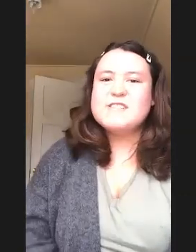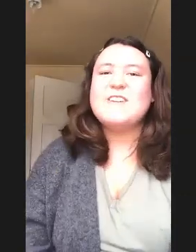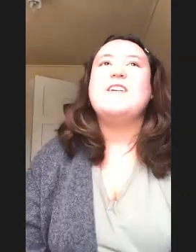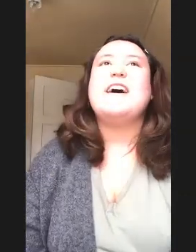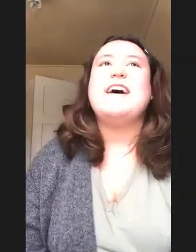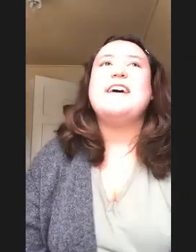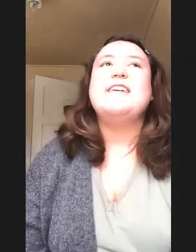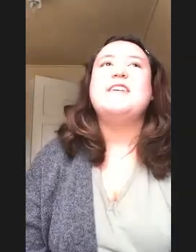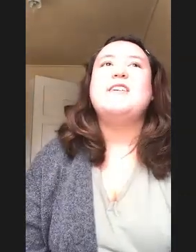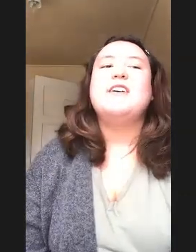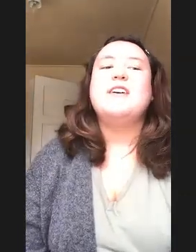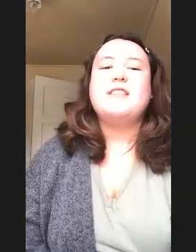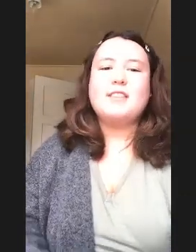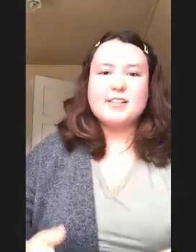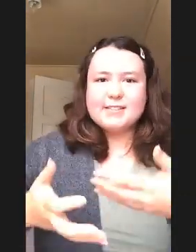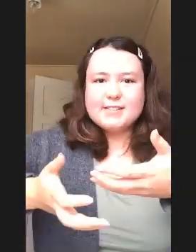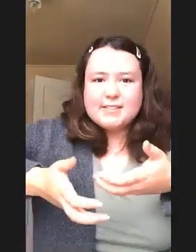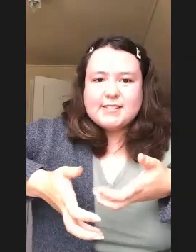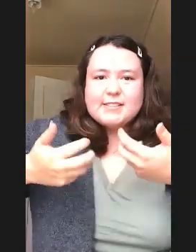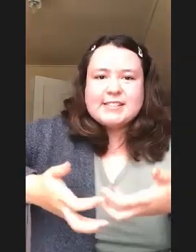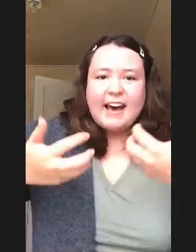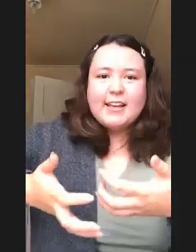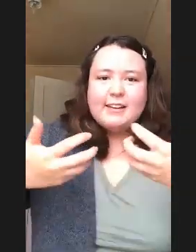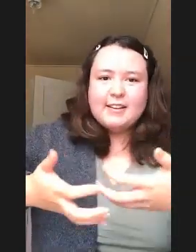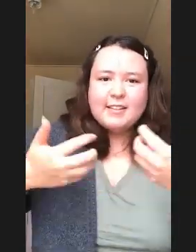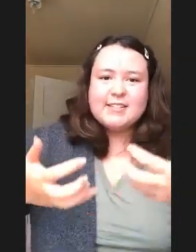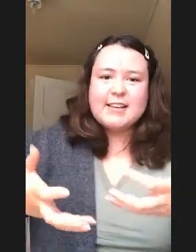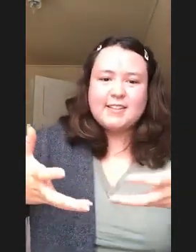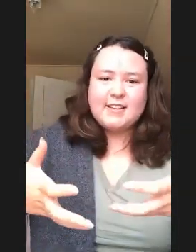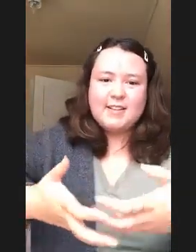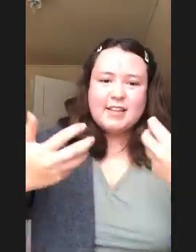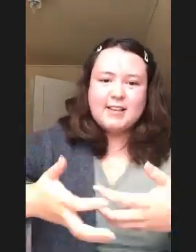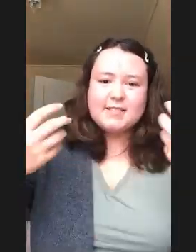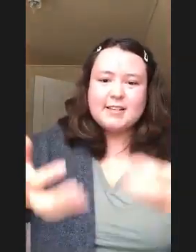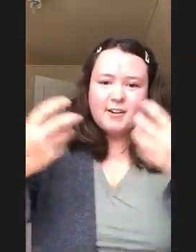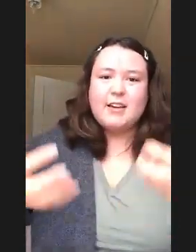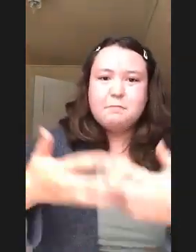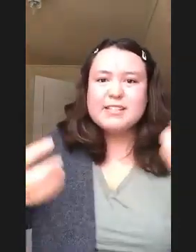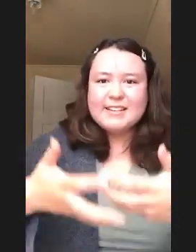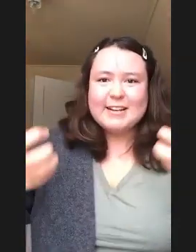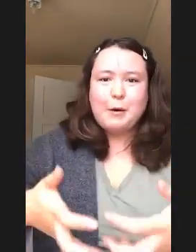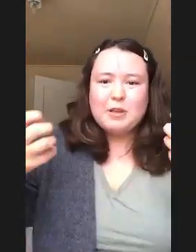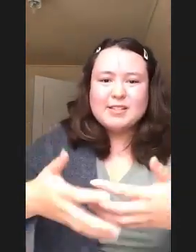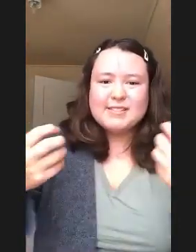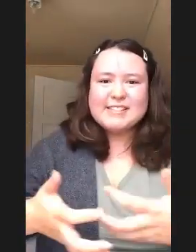So this is salad. This is like the leaves, and you're like mixing it up. This is